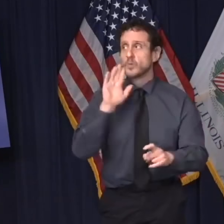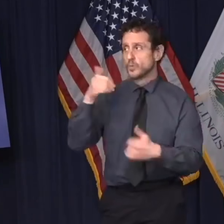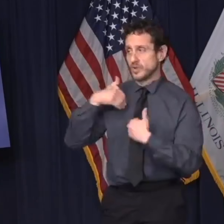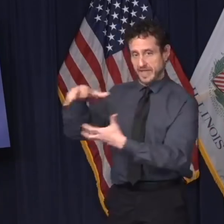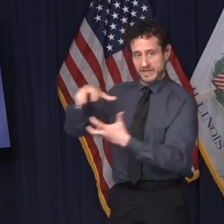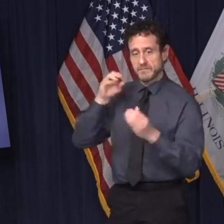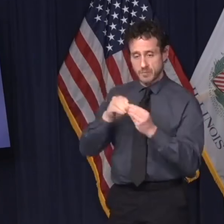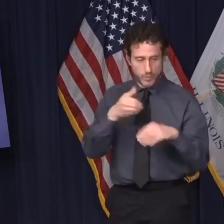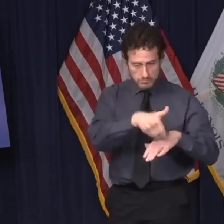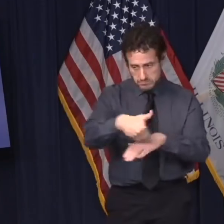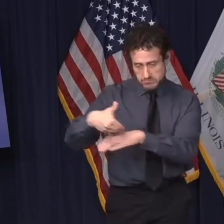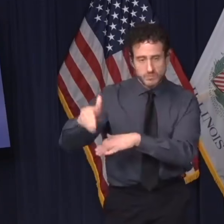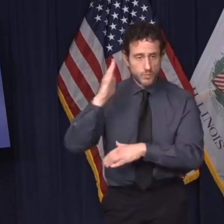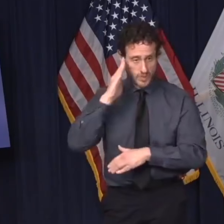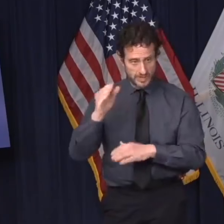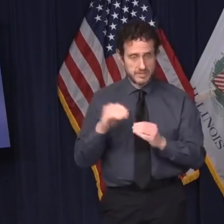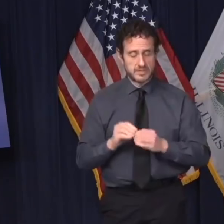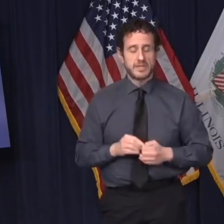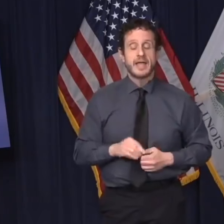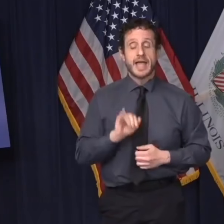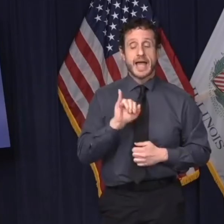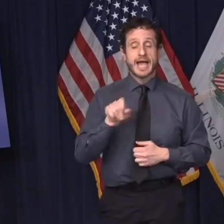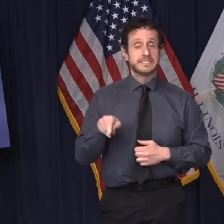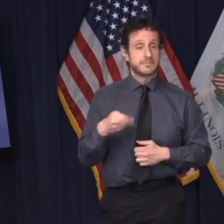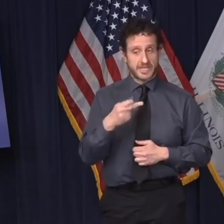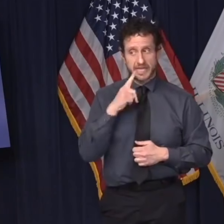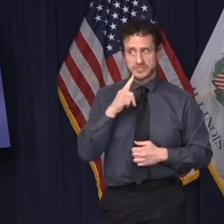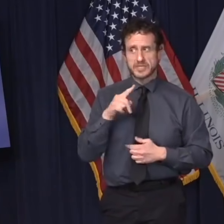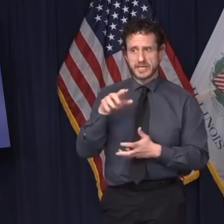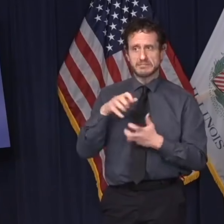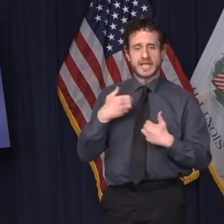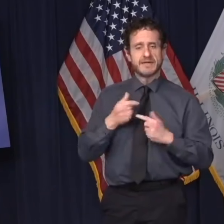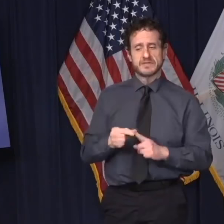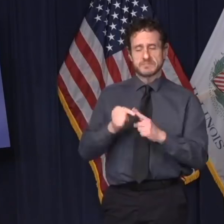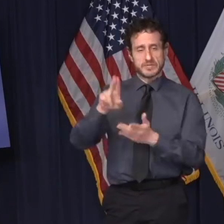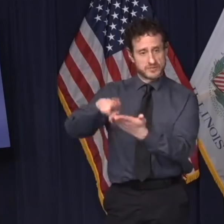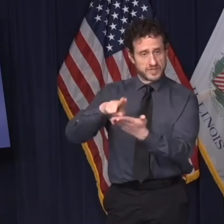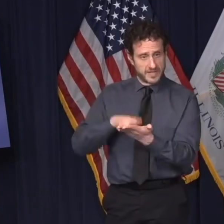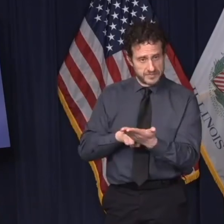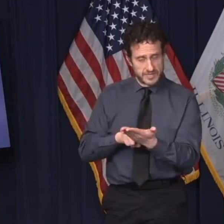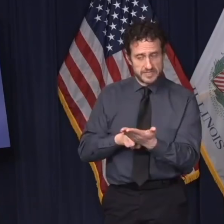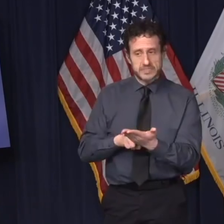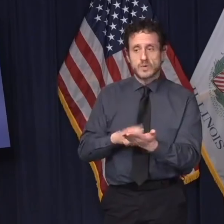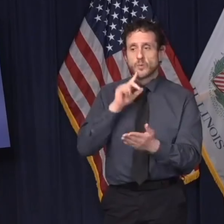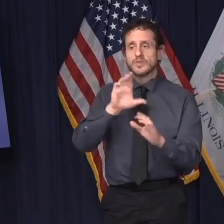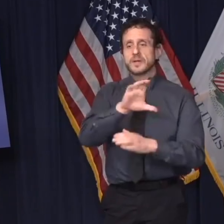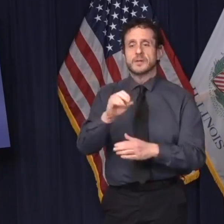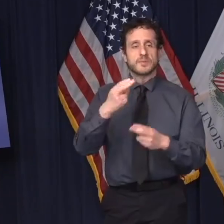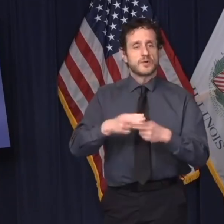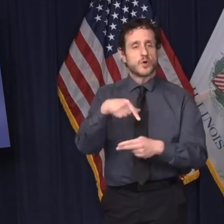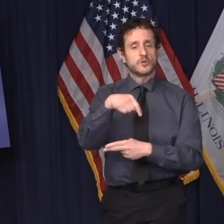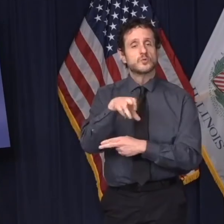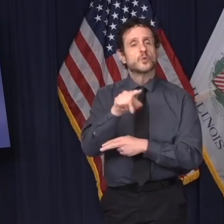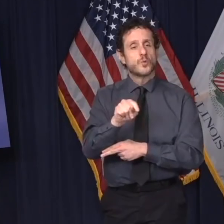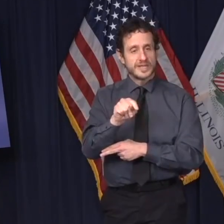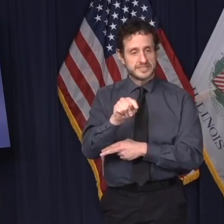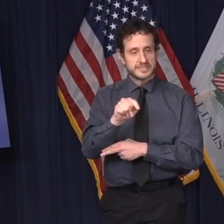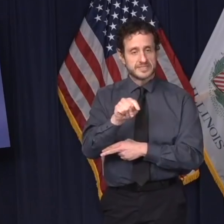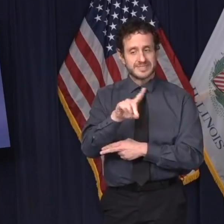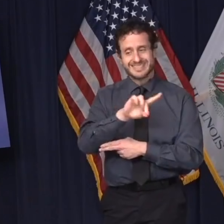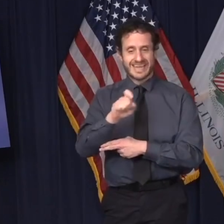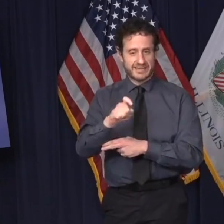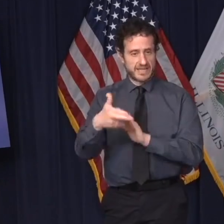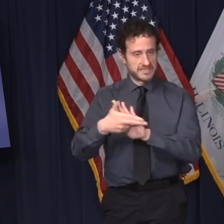And to expand this effort, IDPH has secured a special contract with Quest Diagnostics to run 3,000 tests